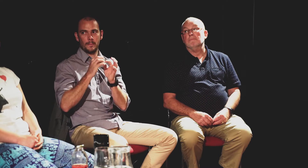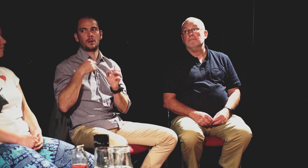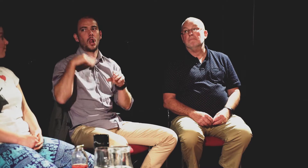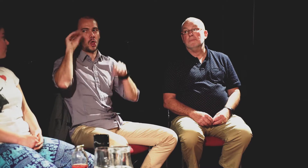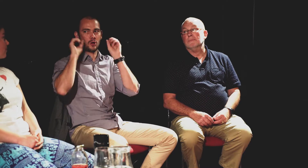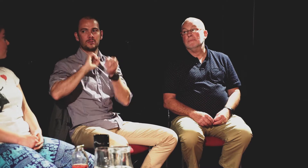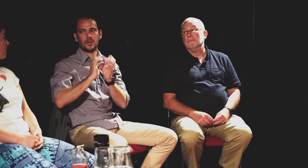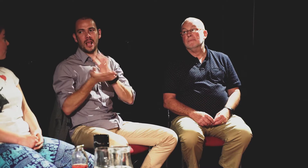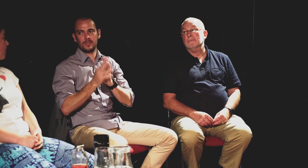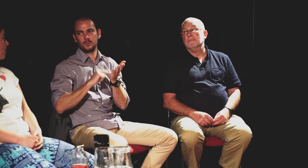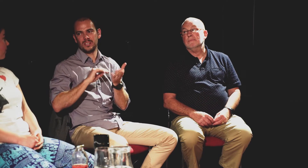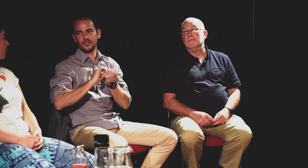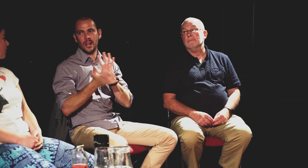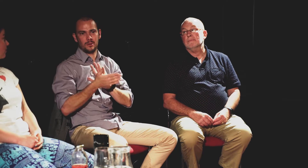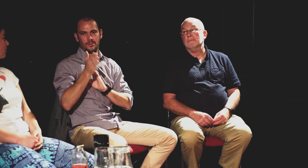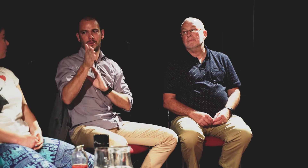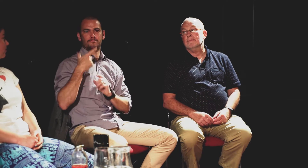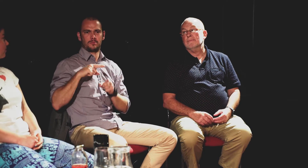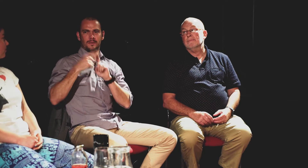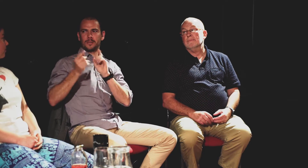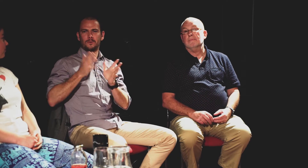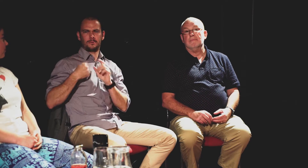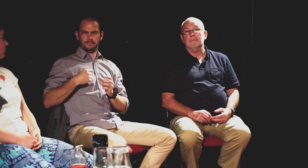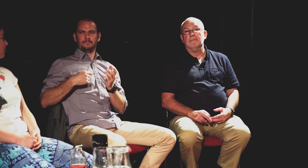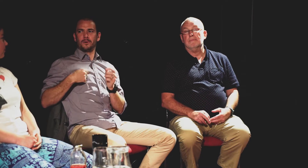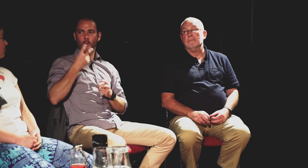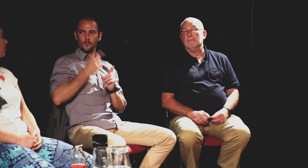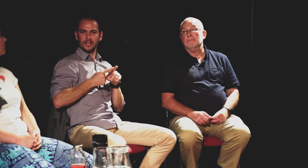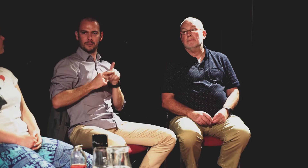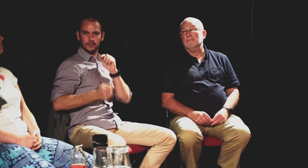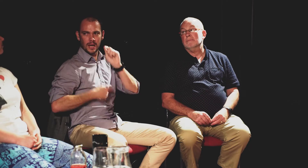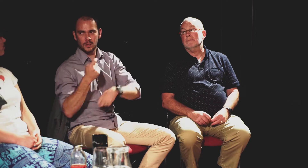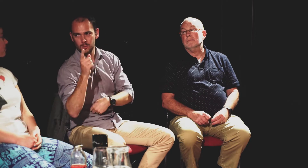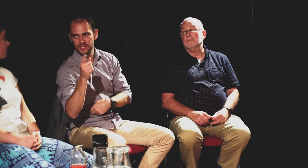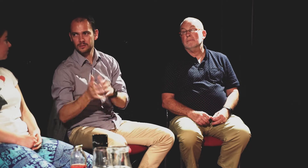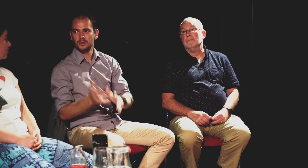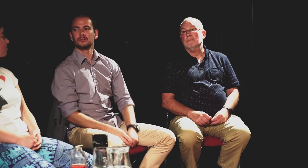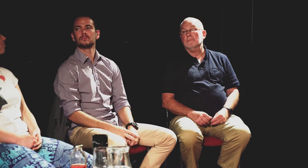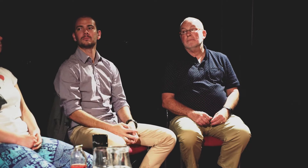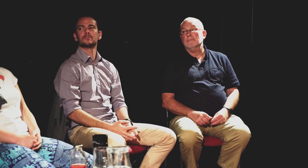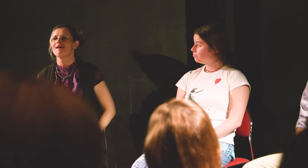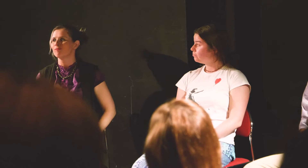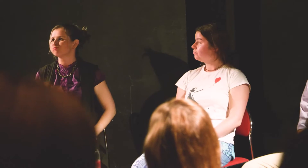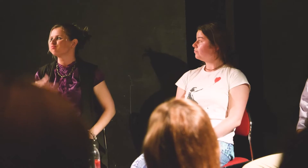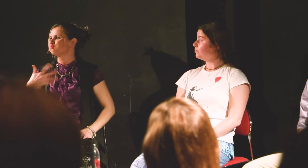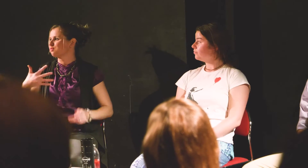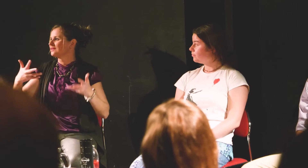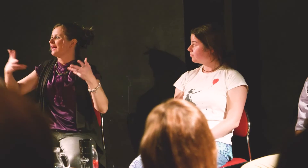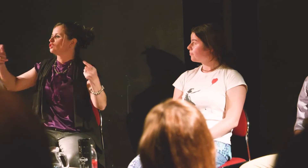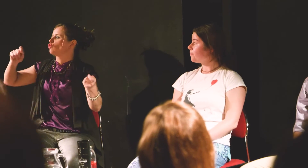And through that interpreter, I learnt New Zealand Sign Language as well, because I noticed that he was signing different and I was signing different, so yeah, I was able to convert to sign